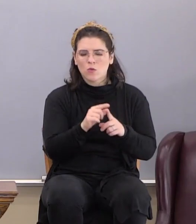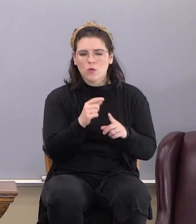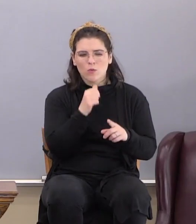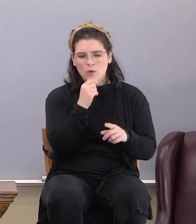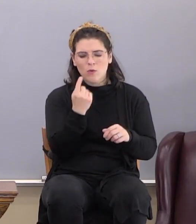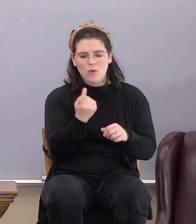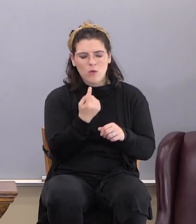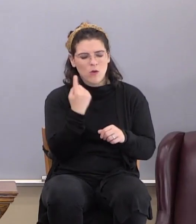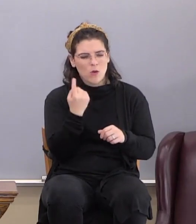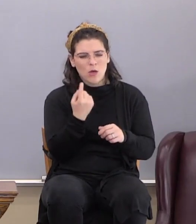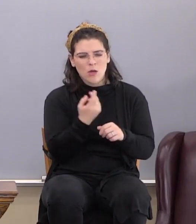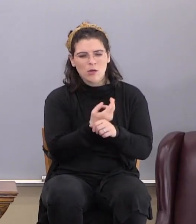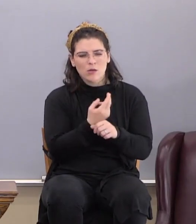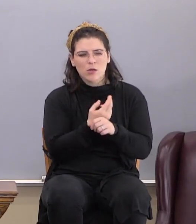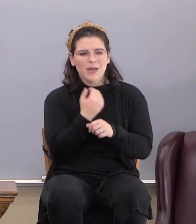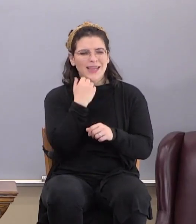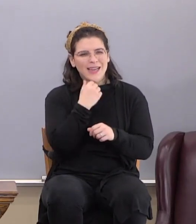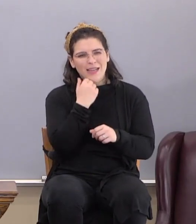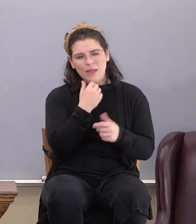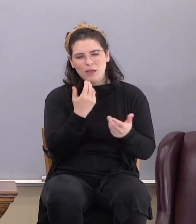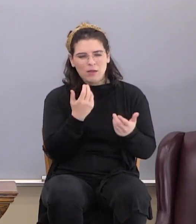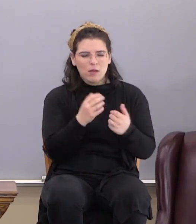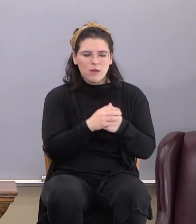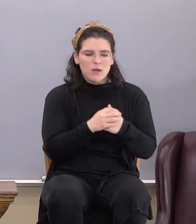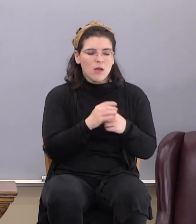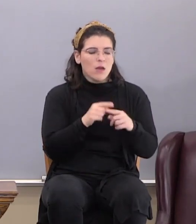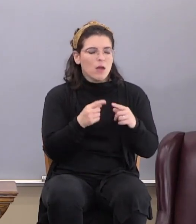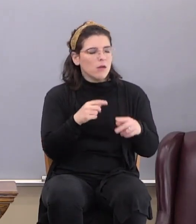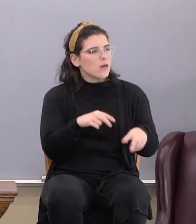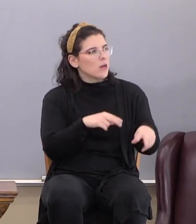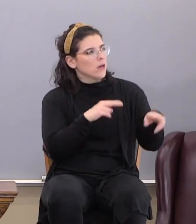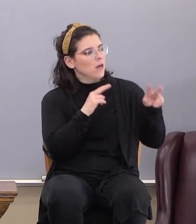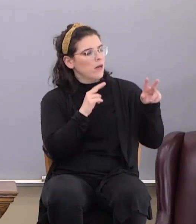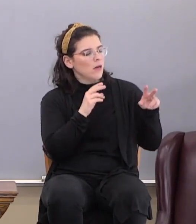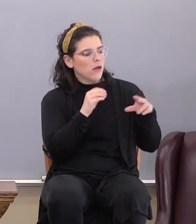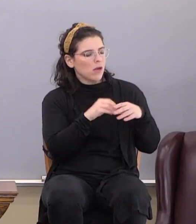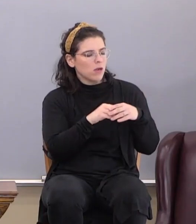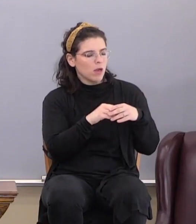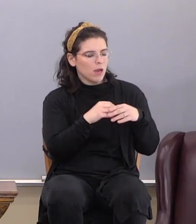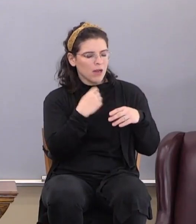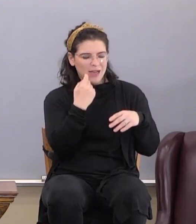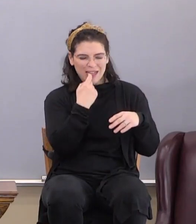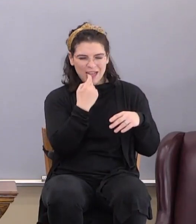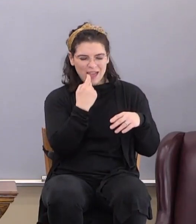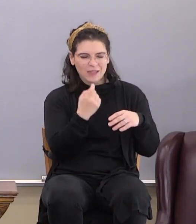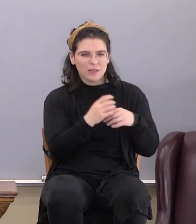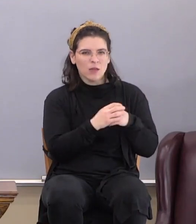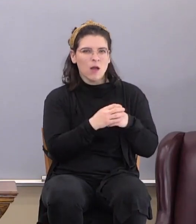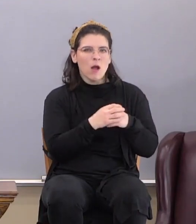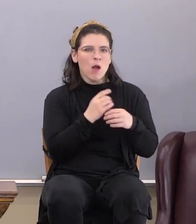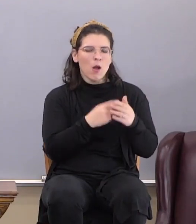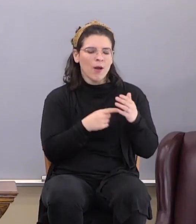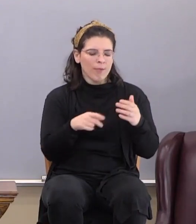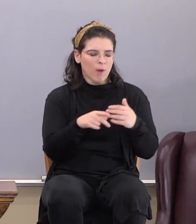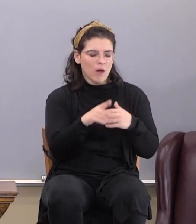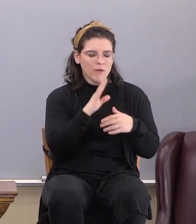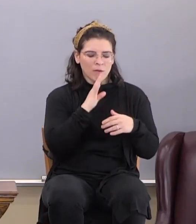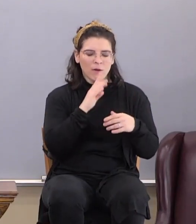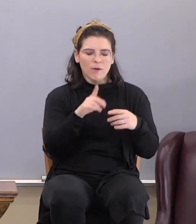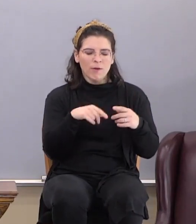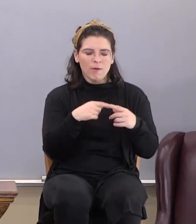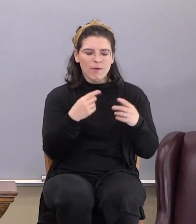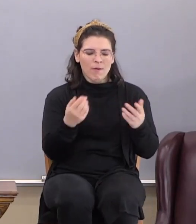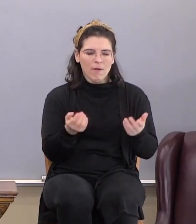always use on a daily basis. But anyway, we behold in a glass. What Paul is referring to